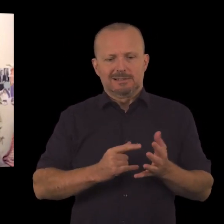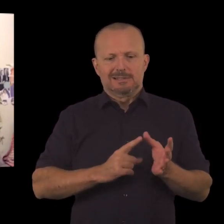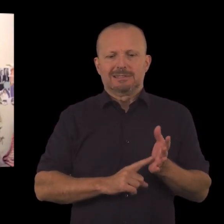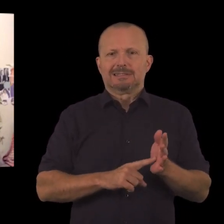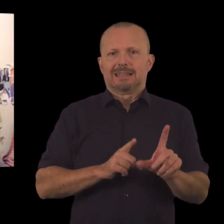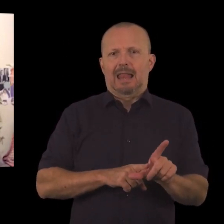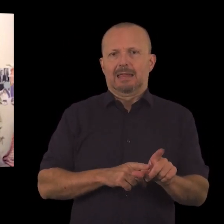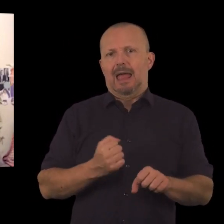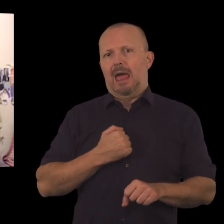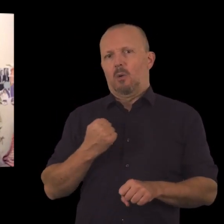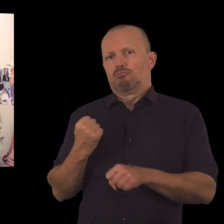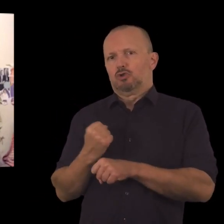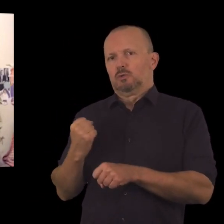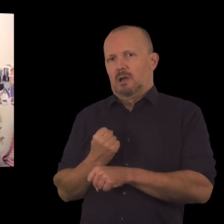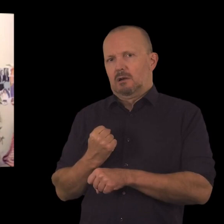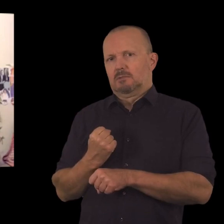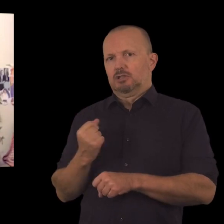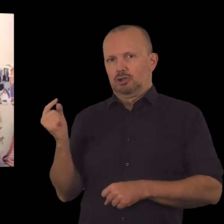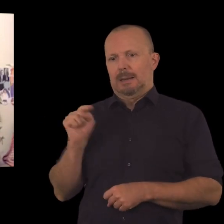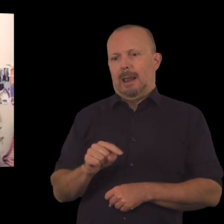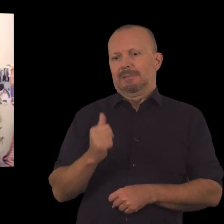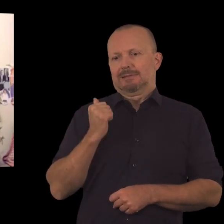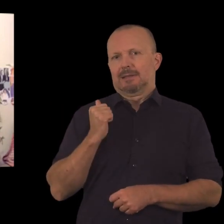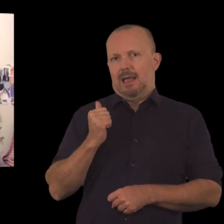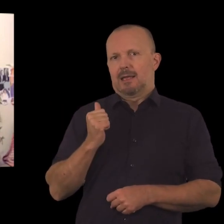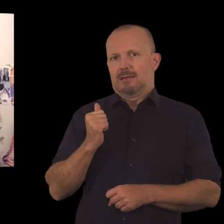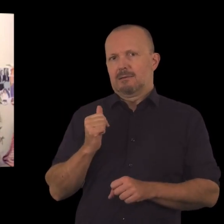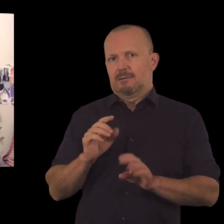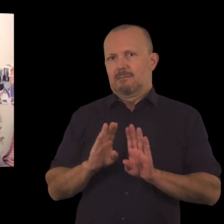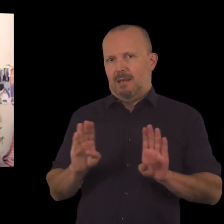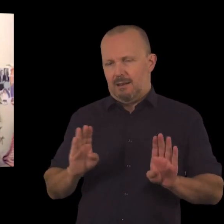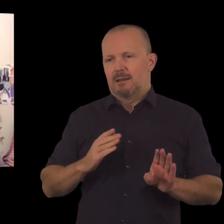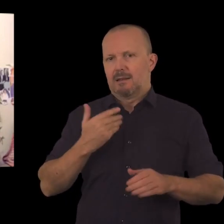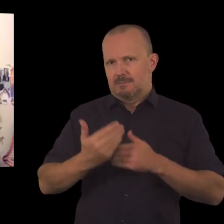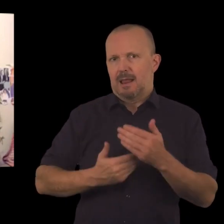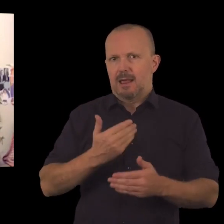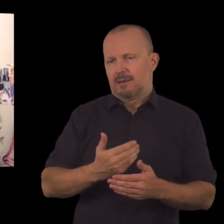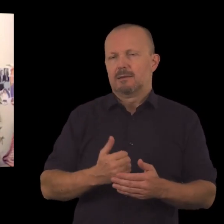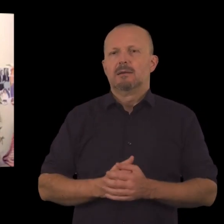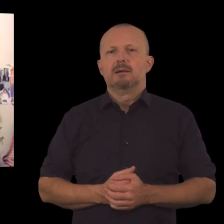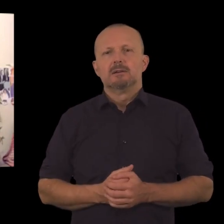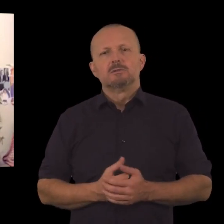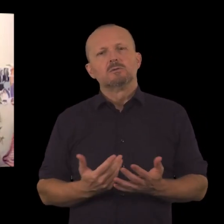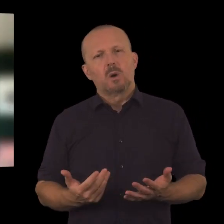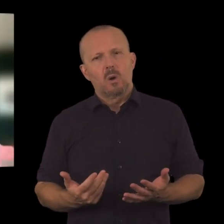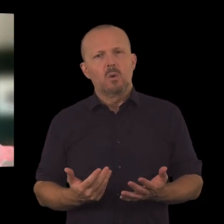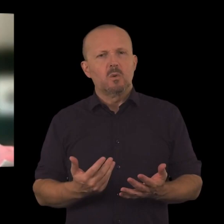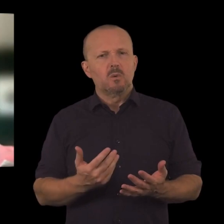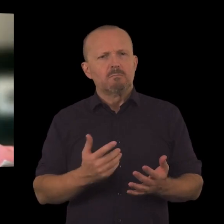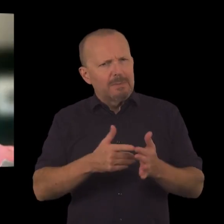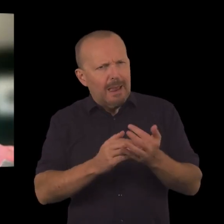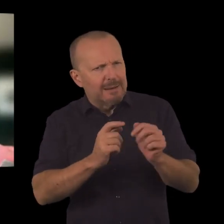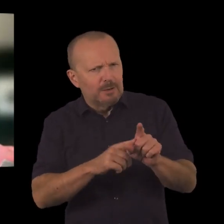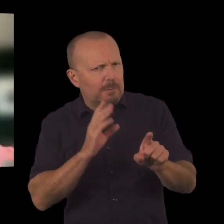And then all the stuff around generating that and getting to it, and yeah, of